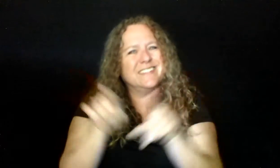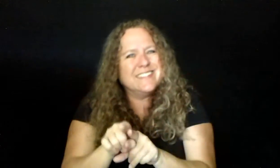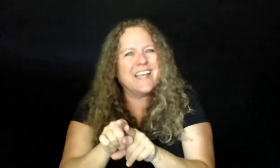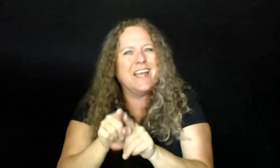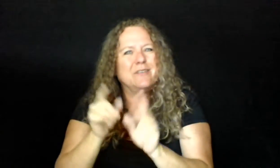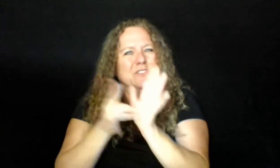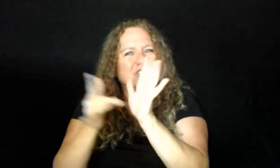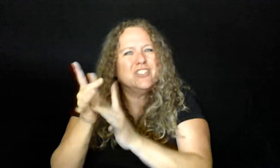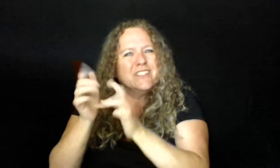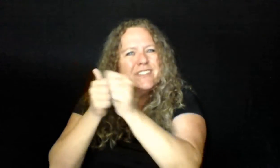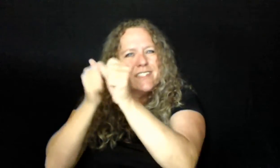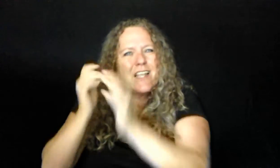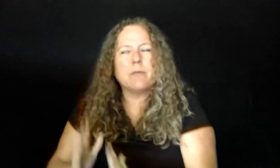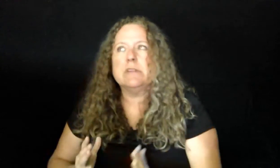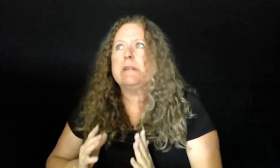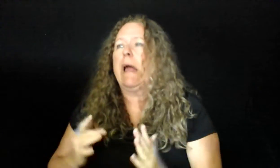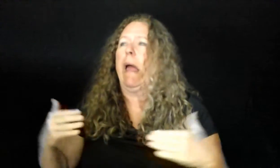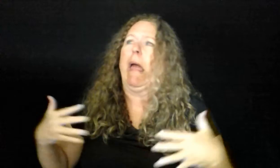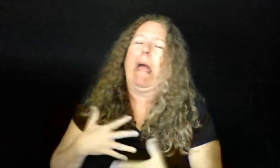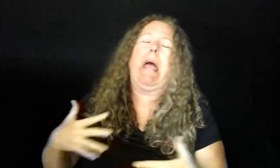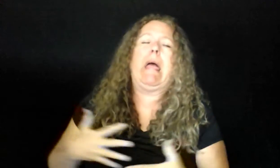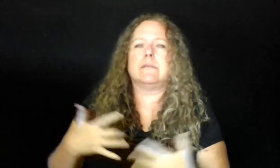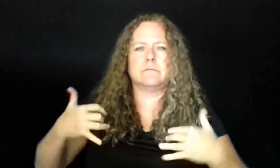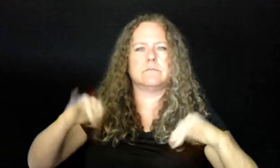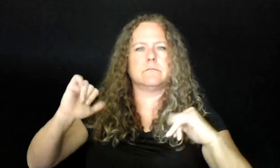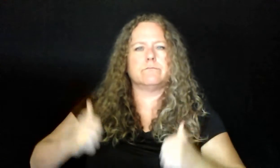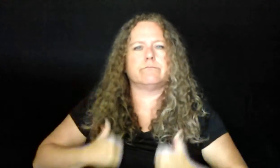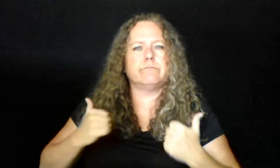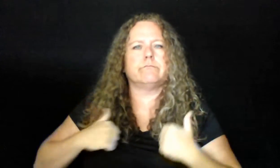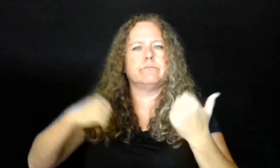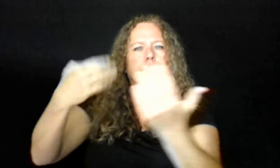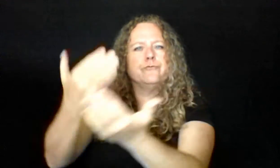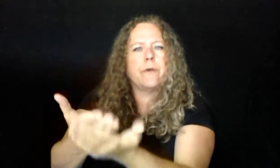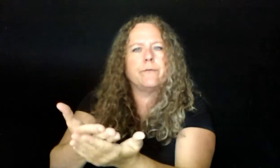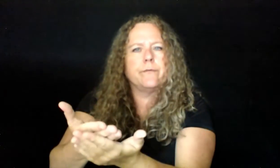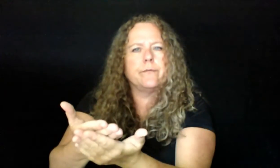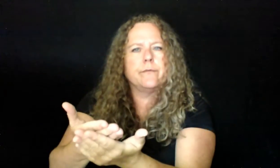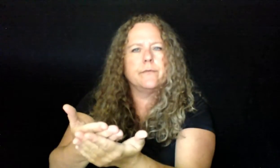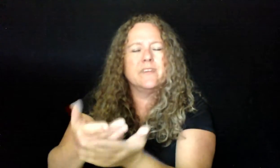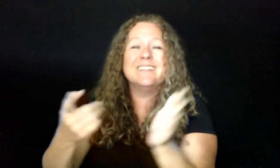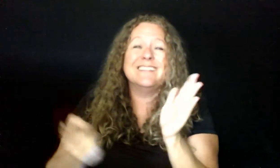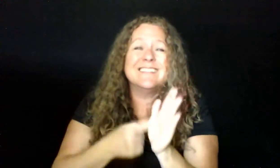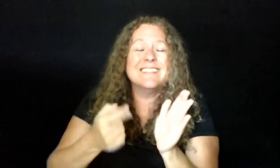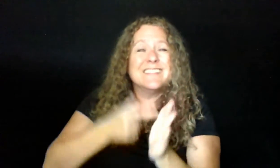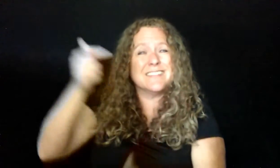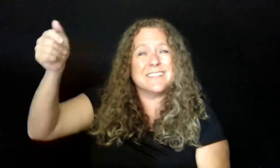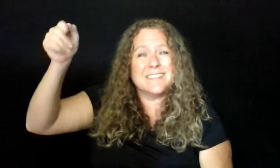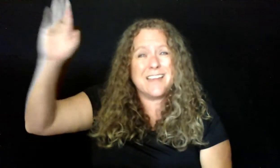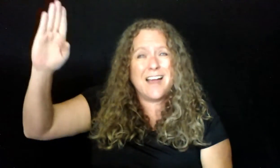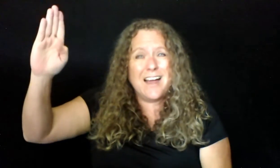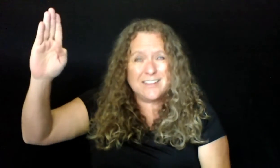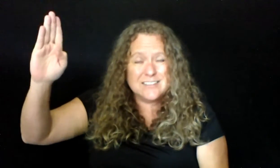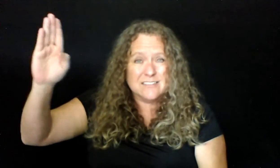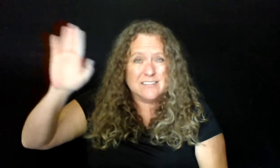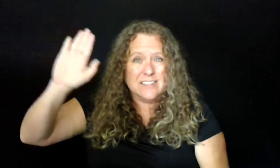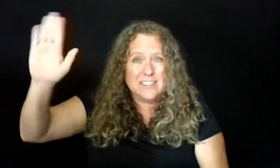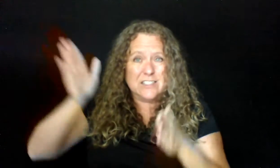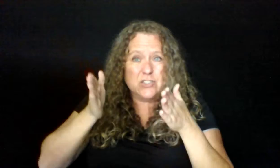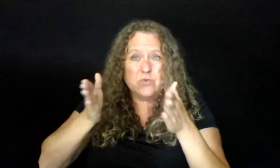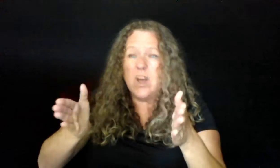These stories are powerful reminders that God's redemptive arc sometimes means changing course. Like Jonah, God had put a